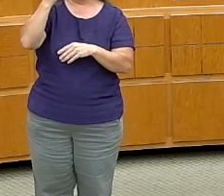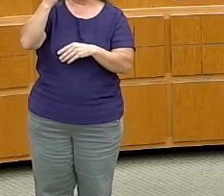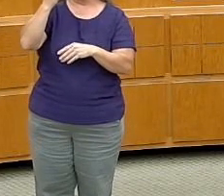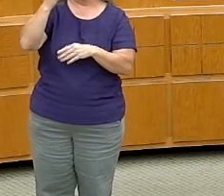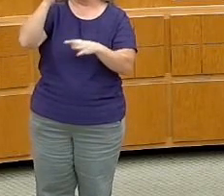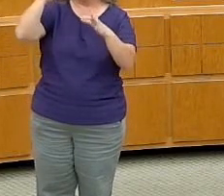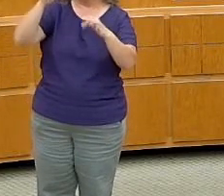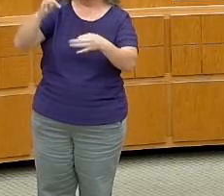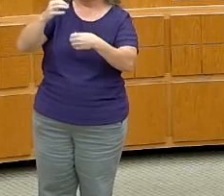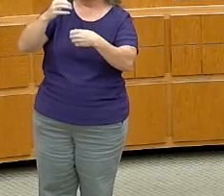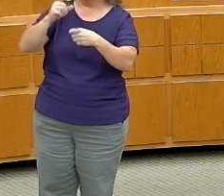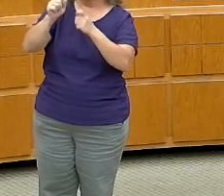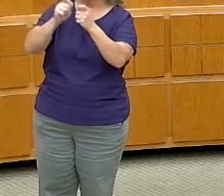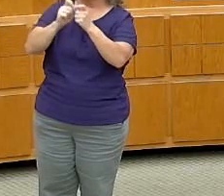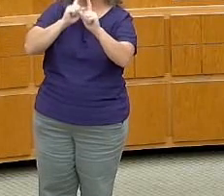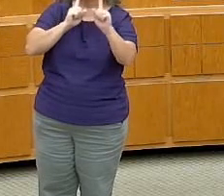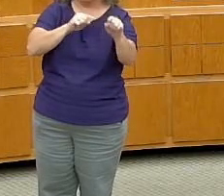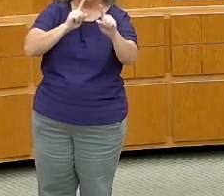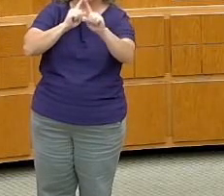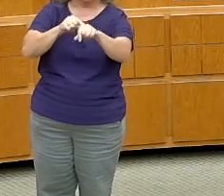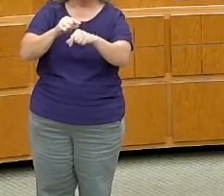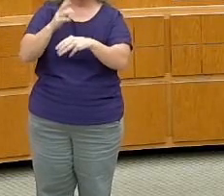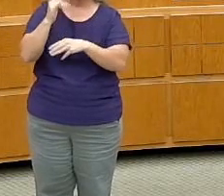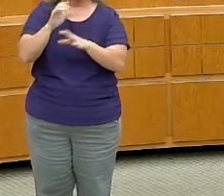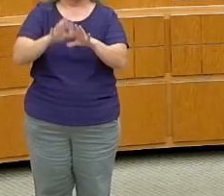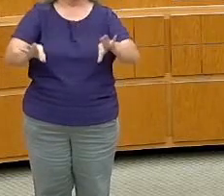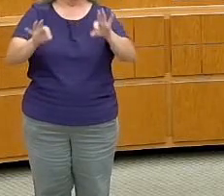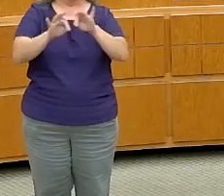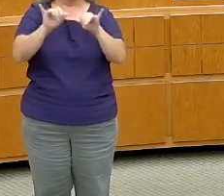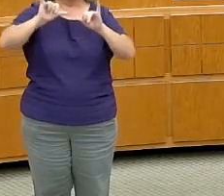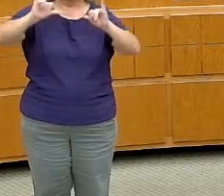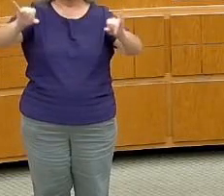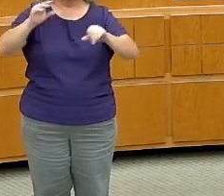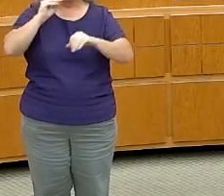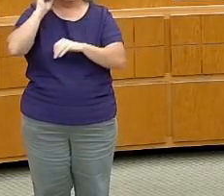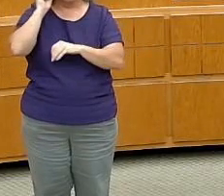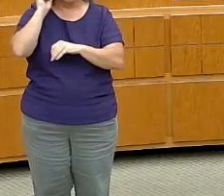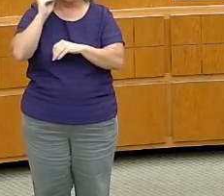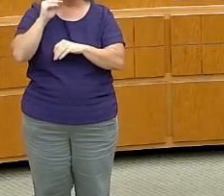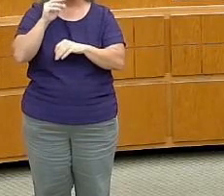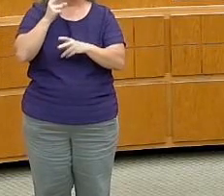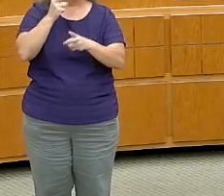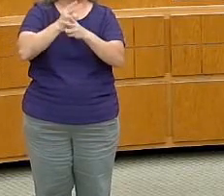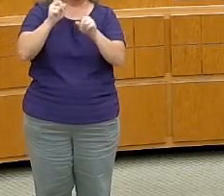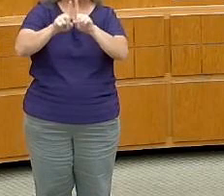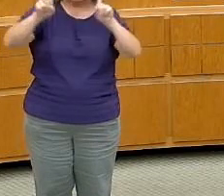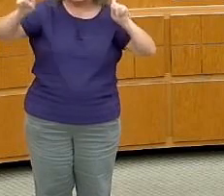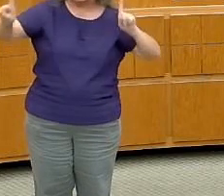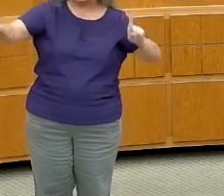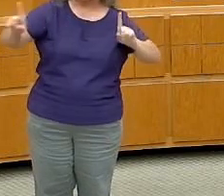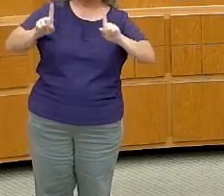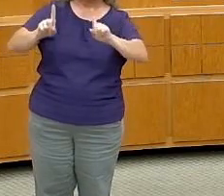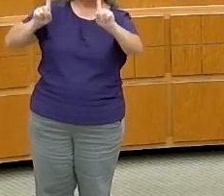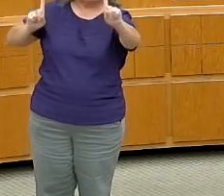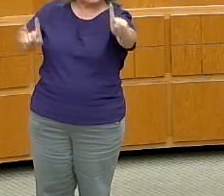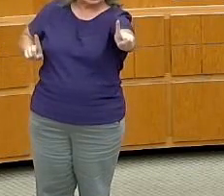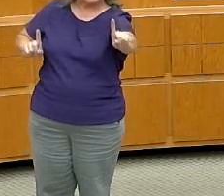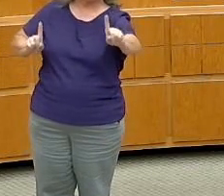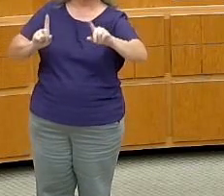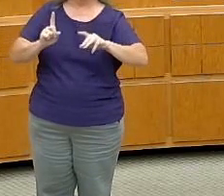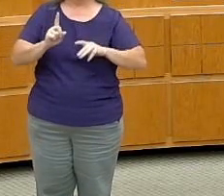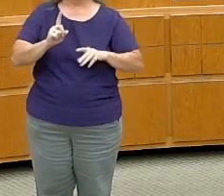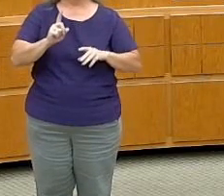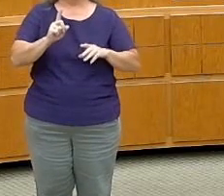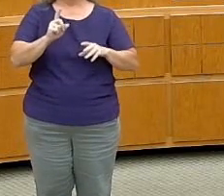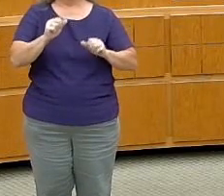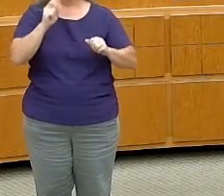and why it's important to stay home and social distance. And it also just gives them a chance to see a snapshot of what's happening and what is projected to come